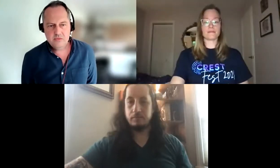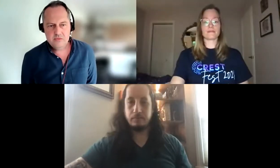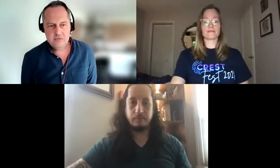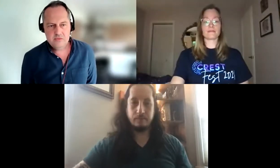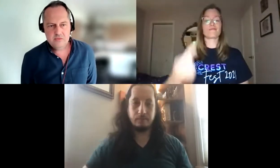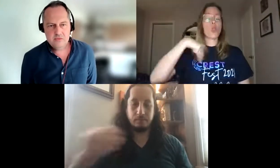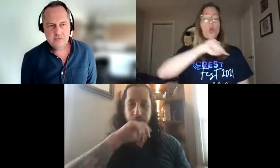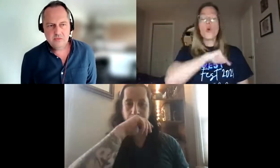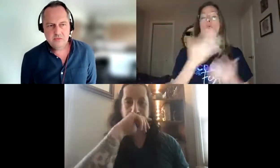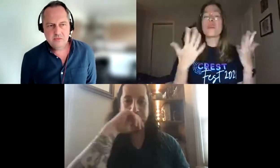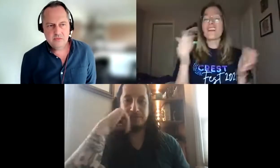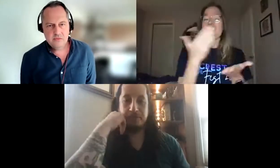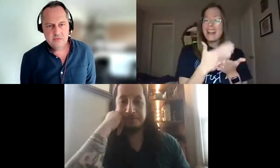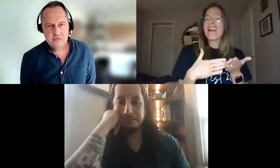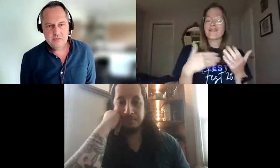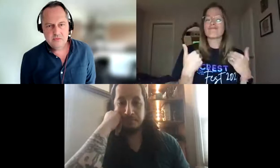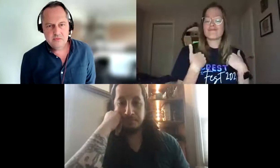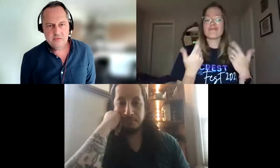in the keynote.